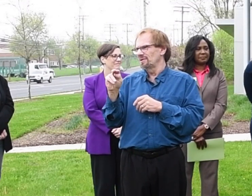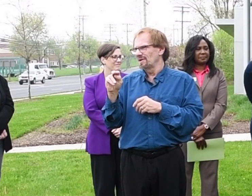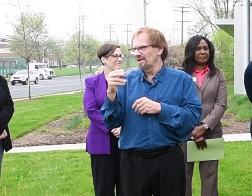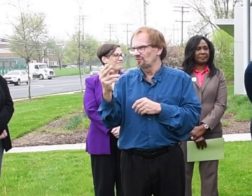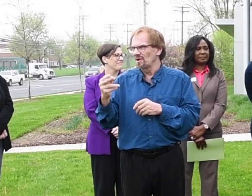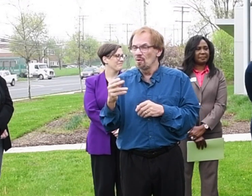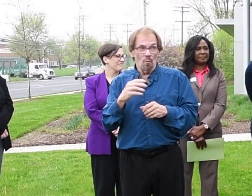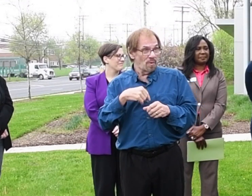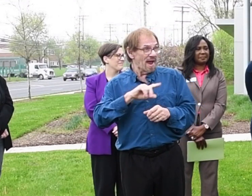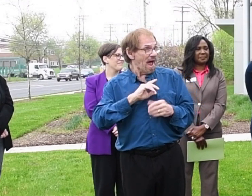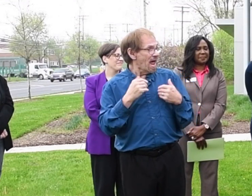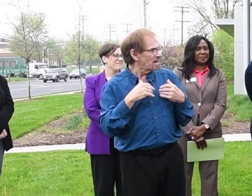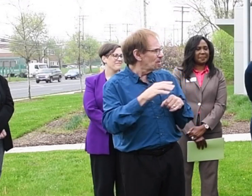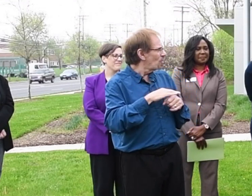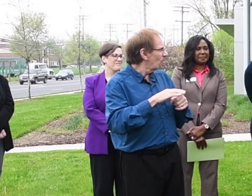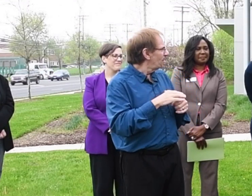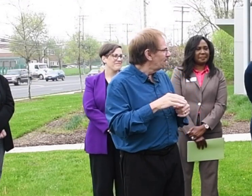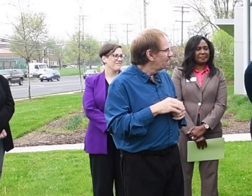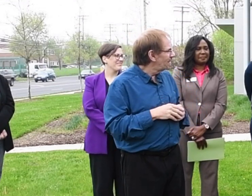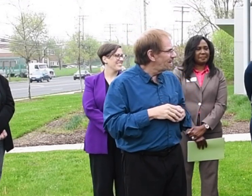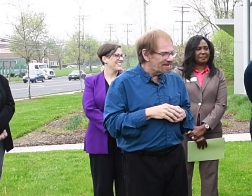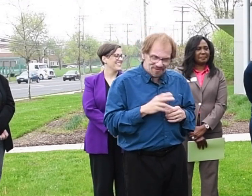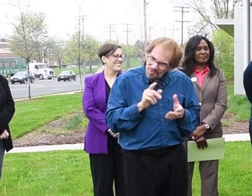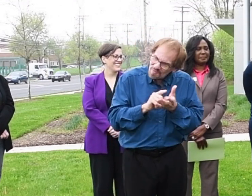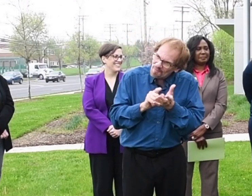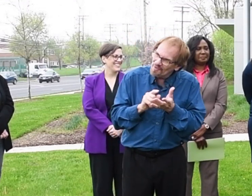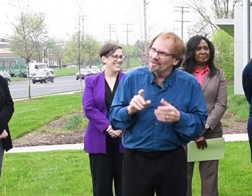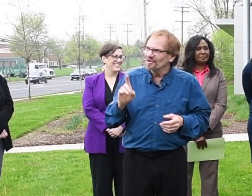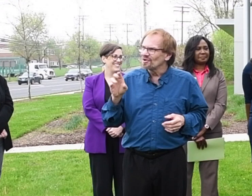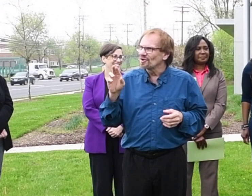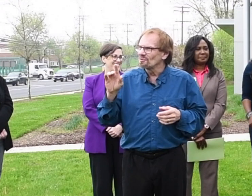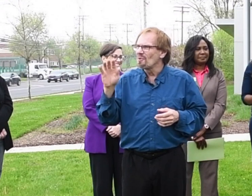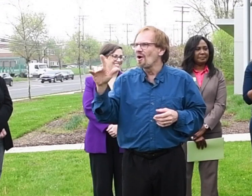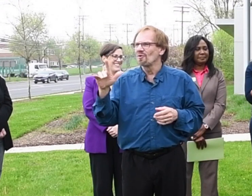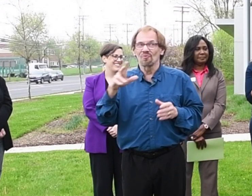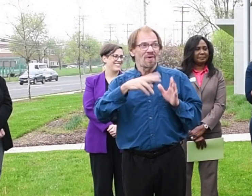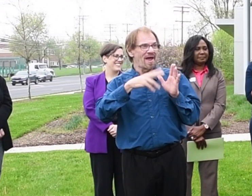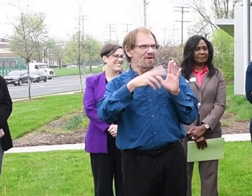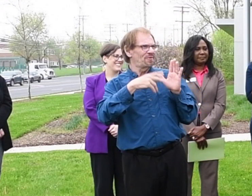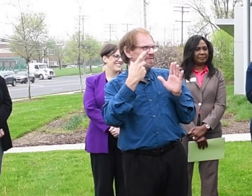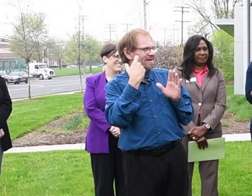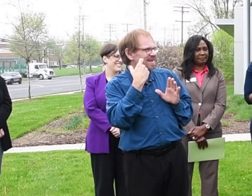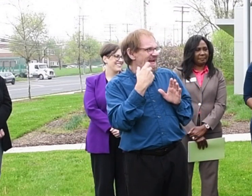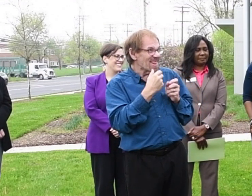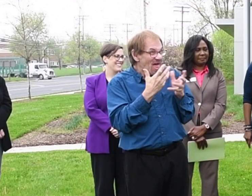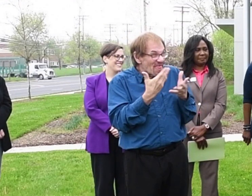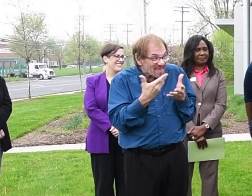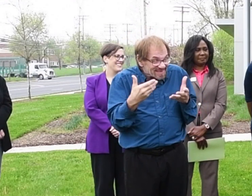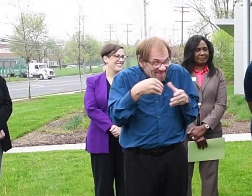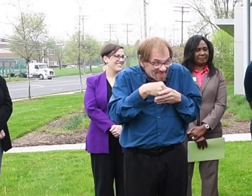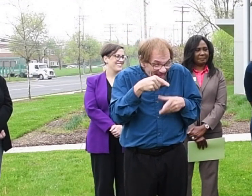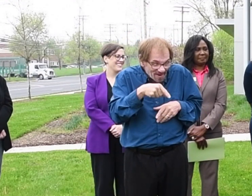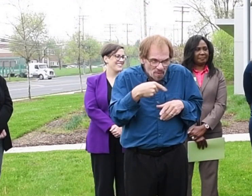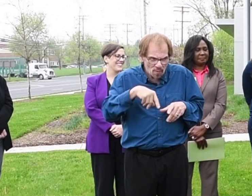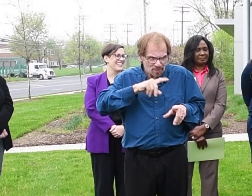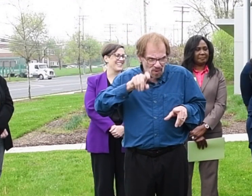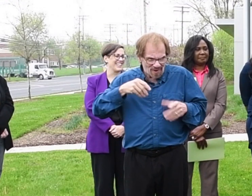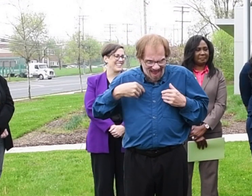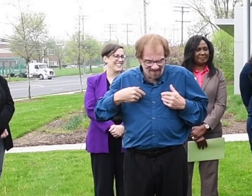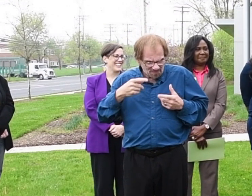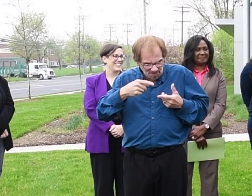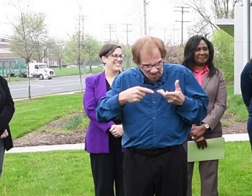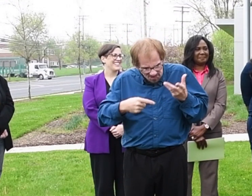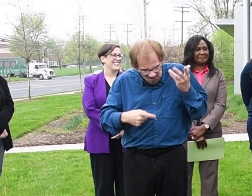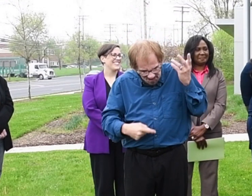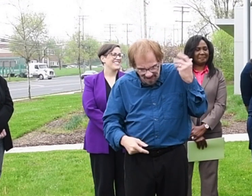newspaper, which I know Dr. Ball actually read recently, and it was really interesting because it had a bunch of stuff in there about what we were supposed to get in